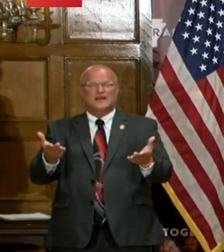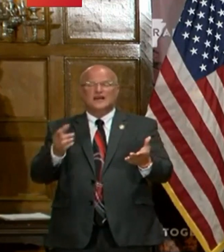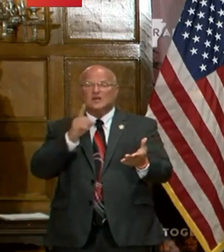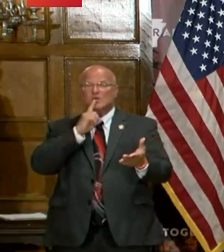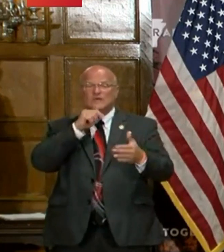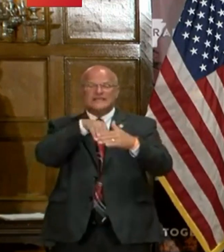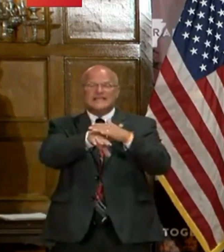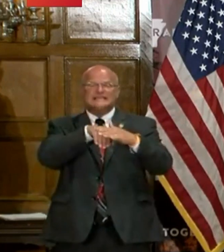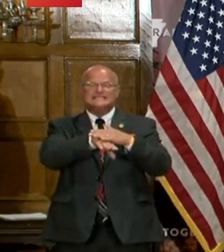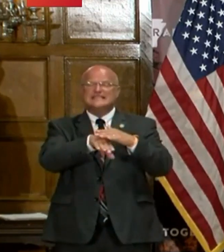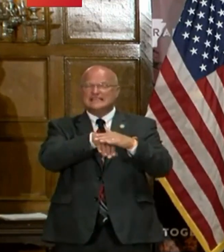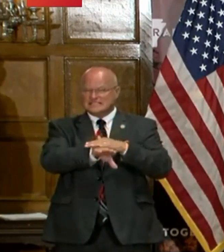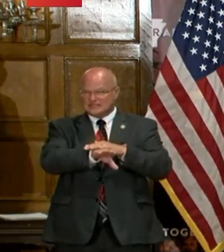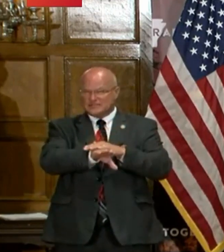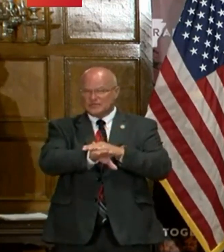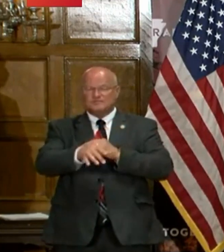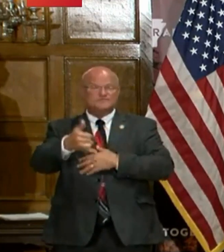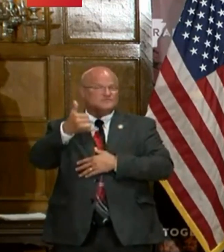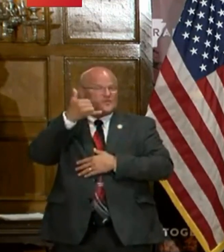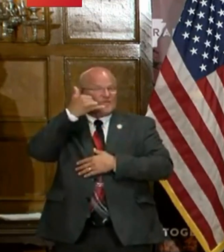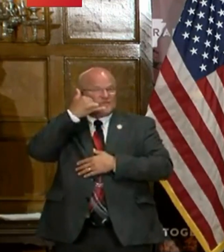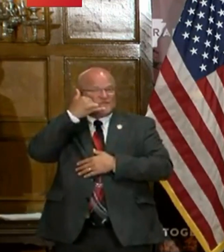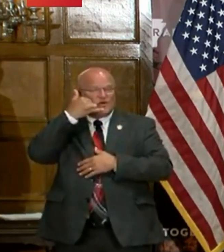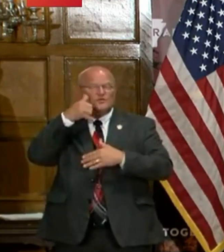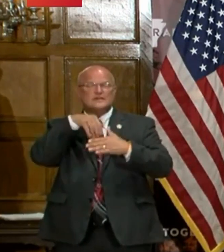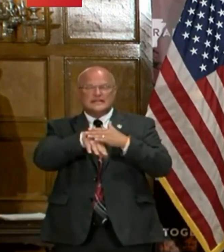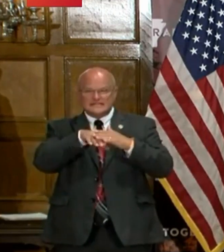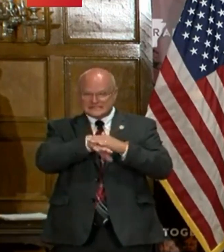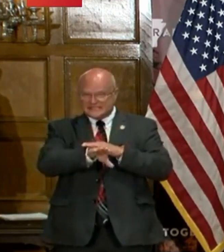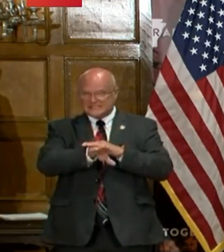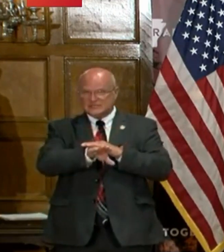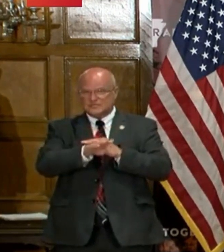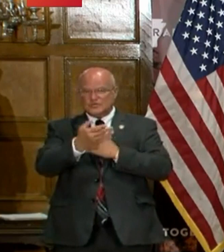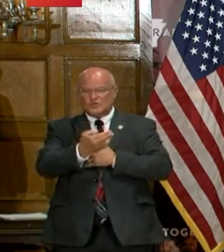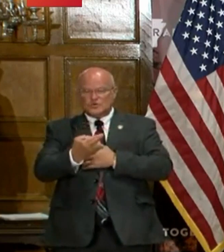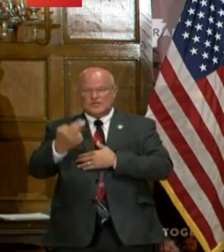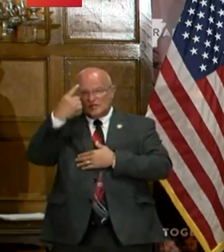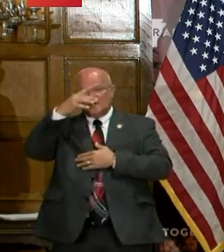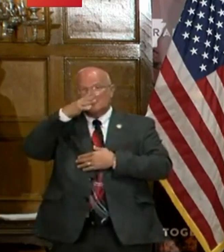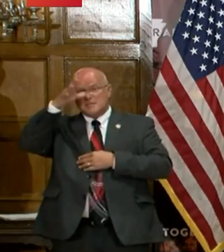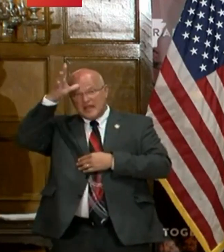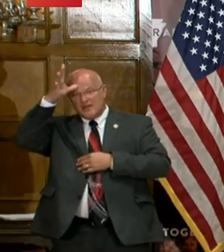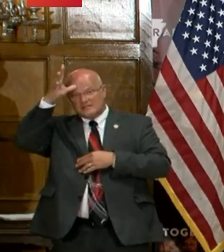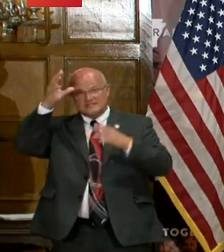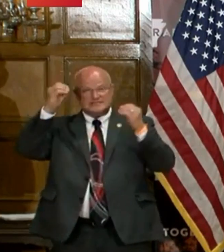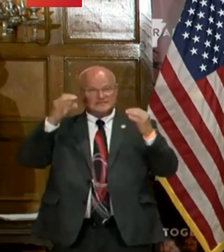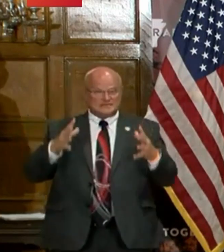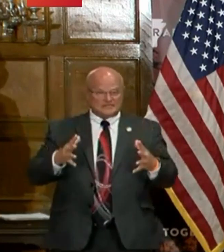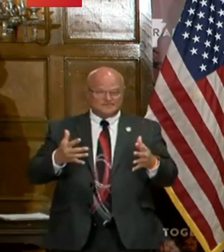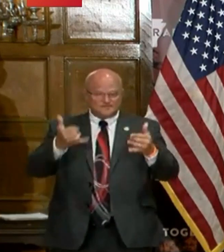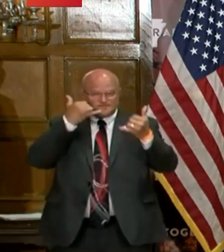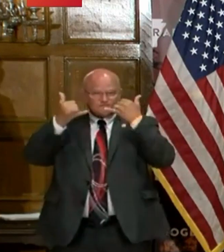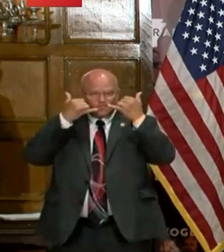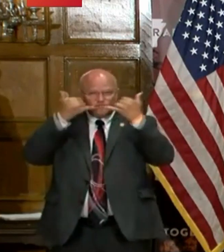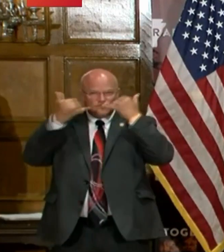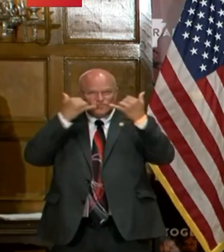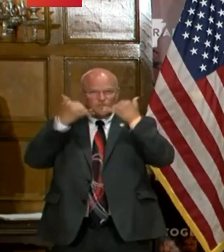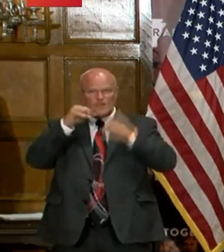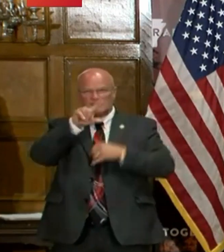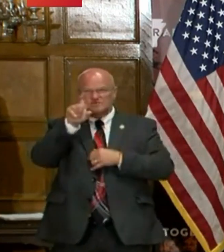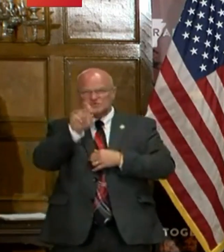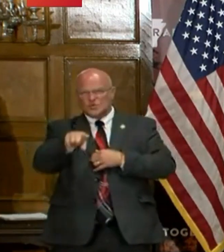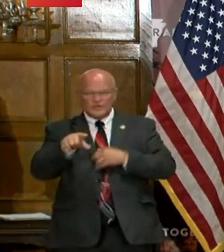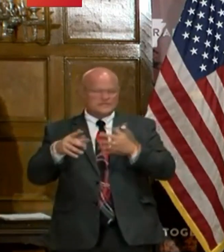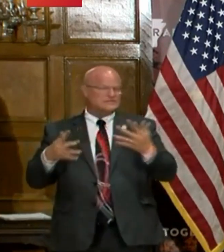readily accessible, phone accessible resource for parents, teachers to be able to call if they have